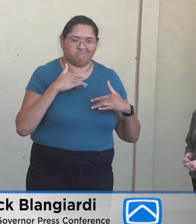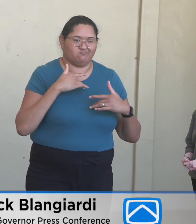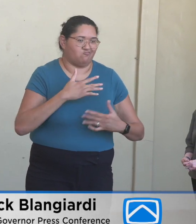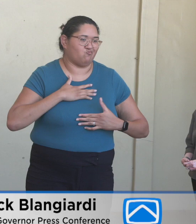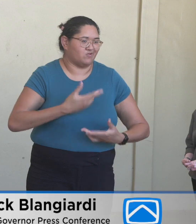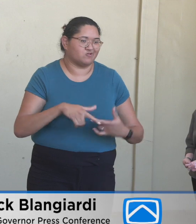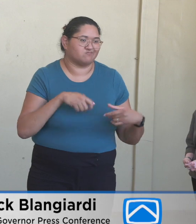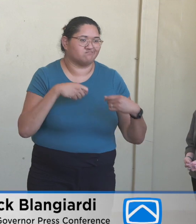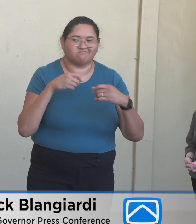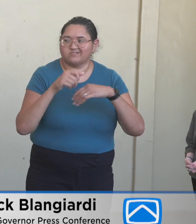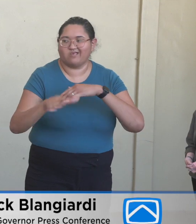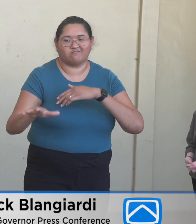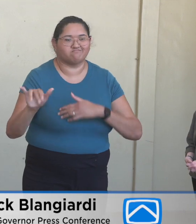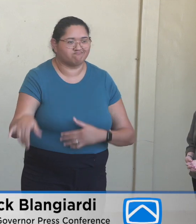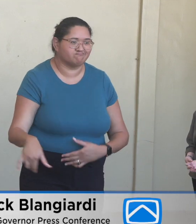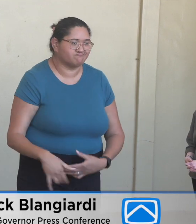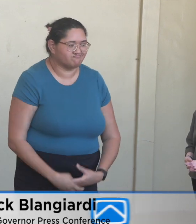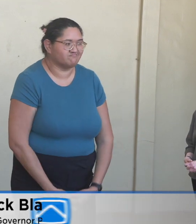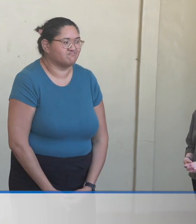that standpoint.